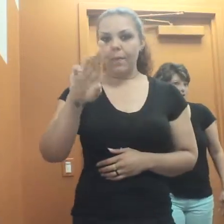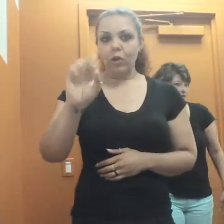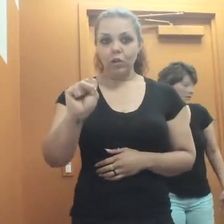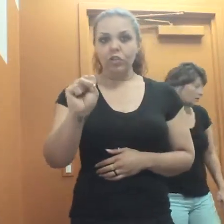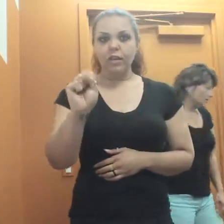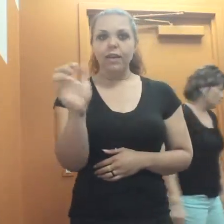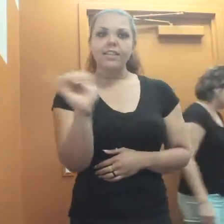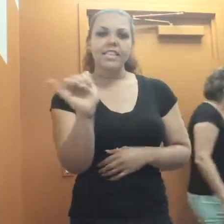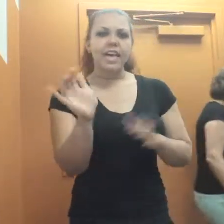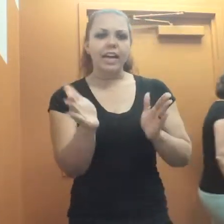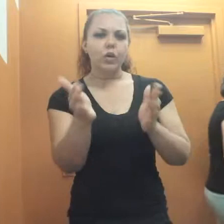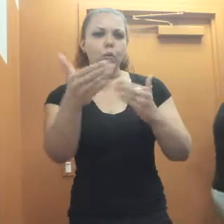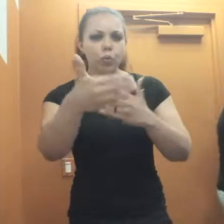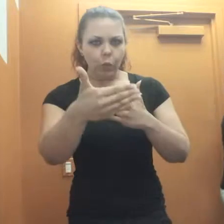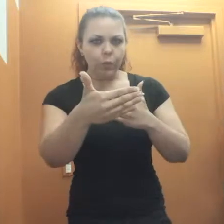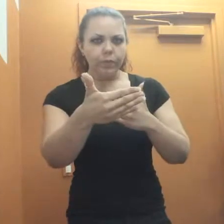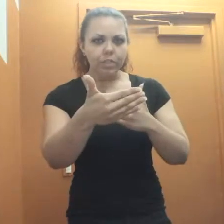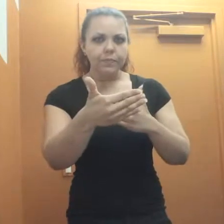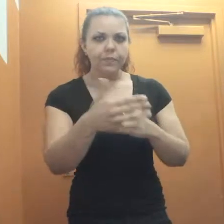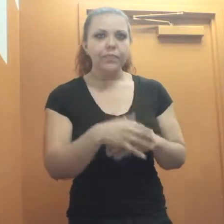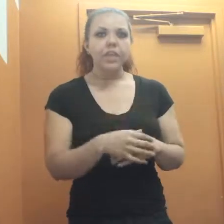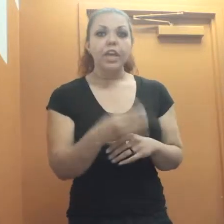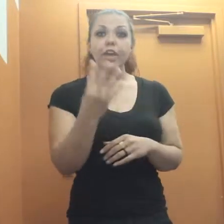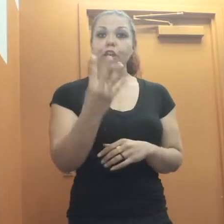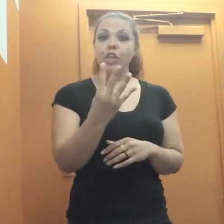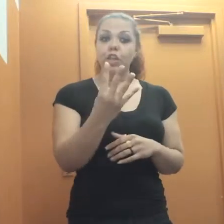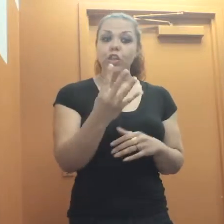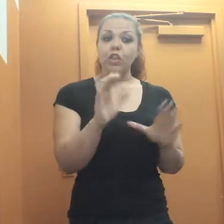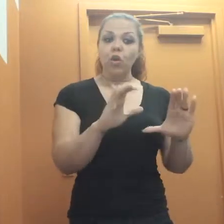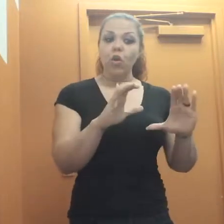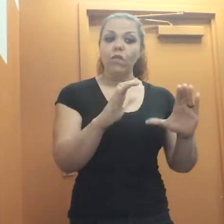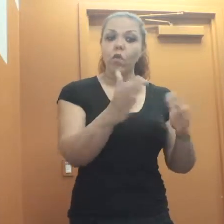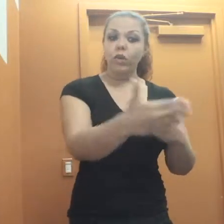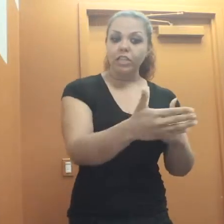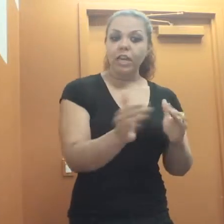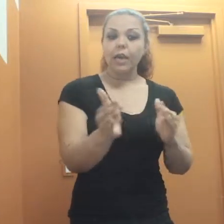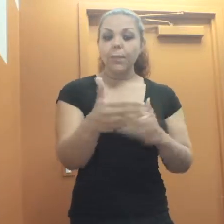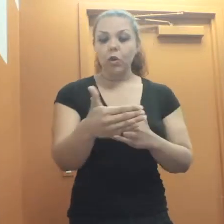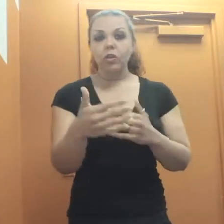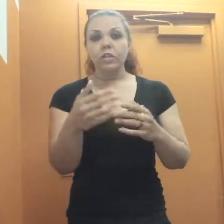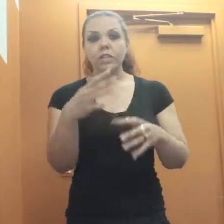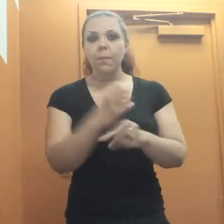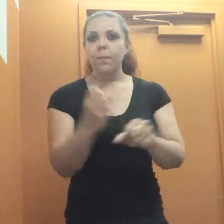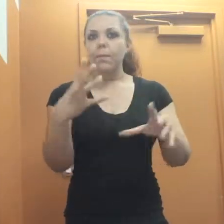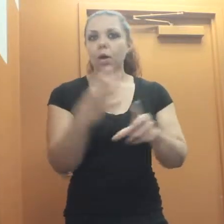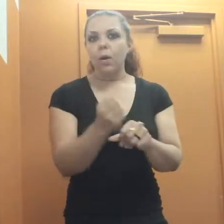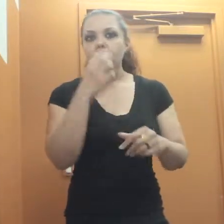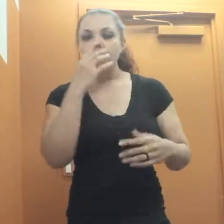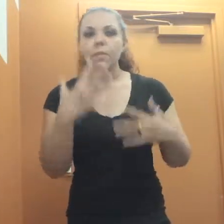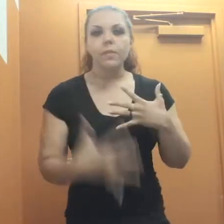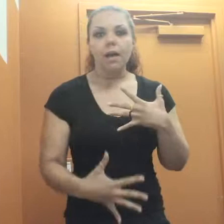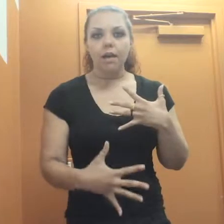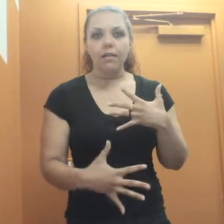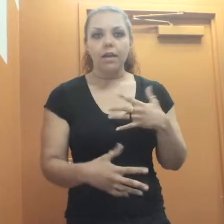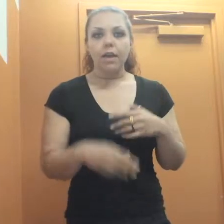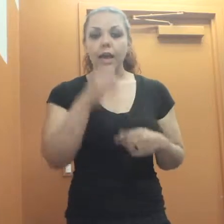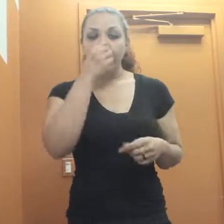chambers pump blood, and that blood that comes in from